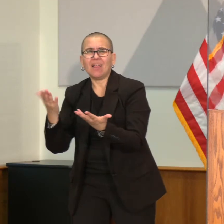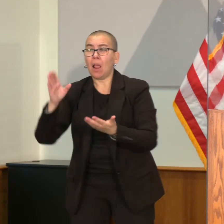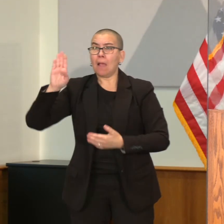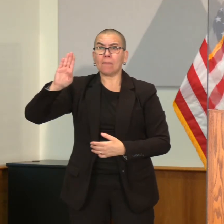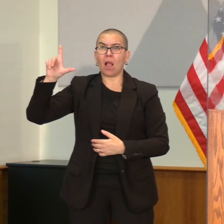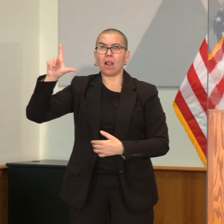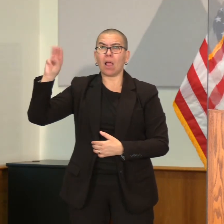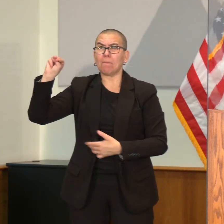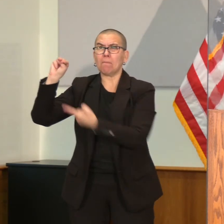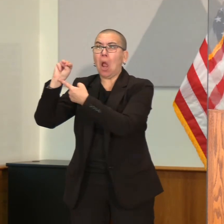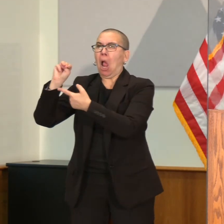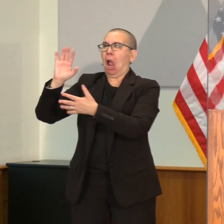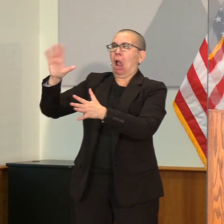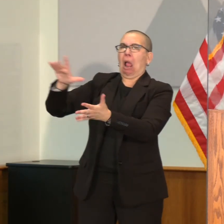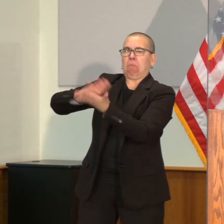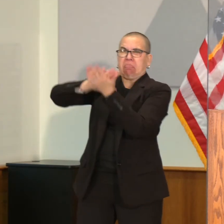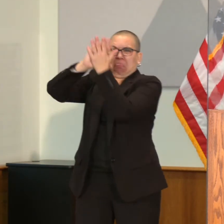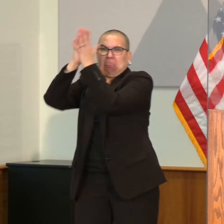partisan issue.